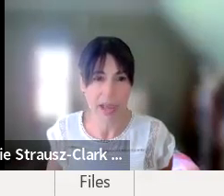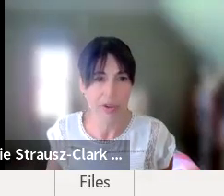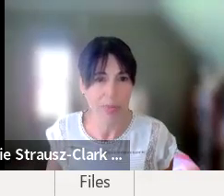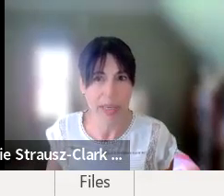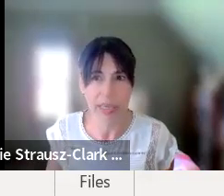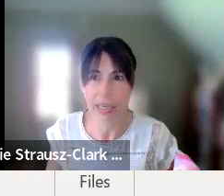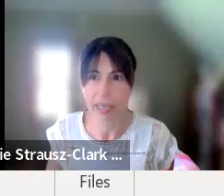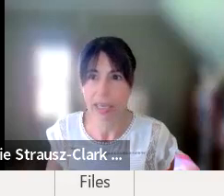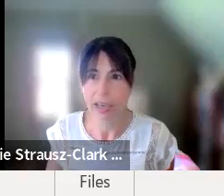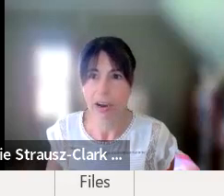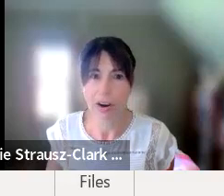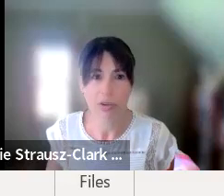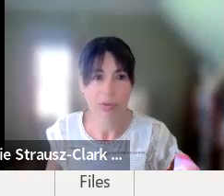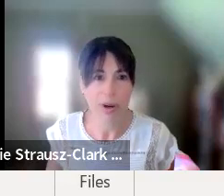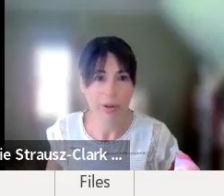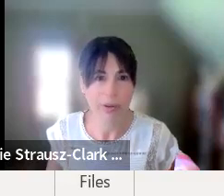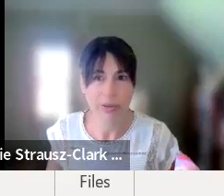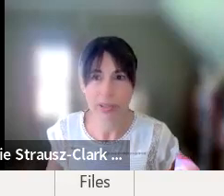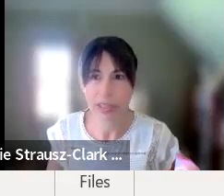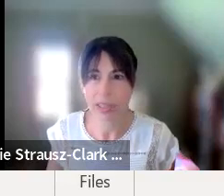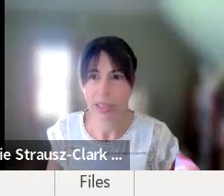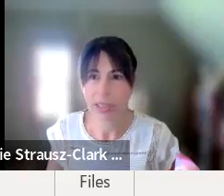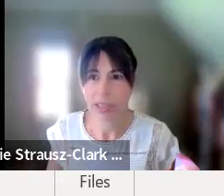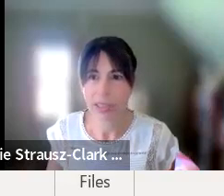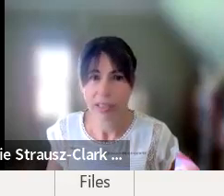place? So that would be our row.